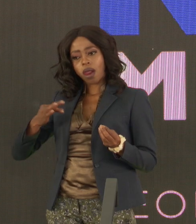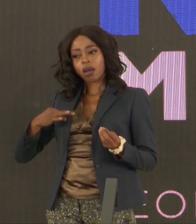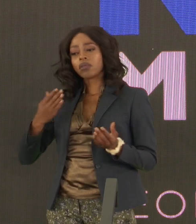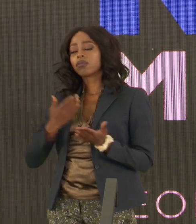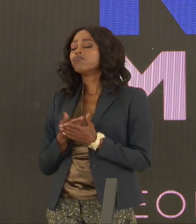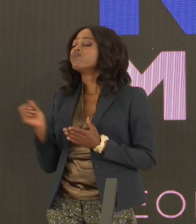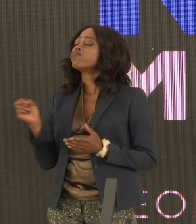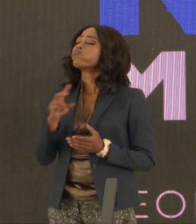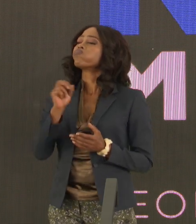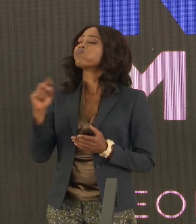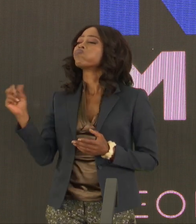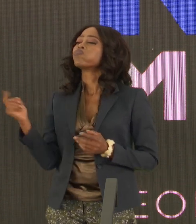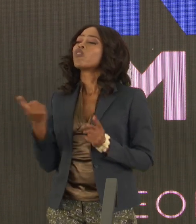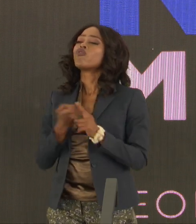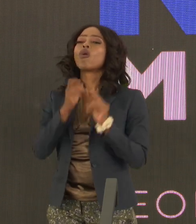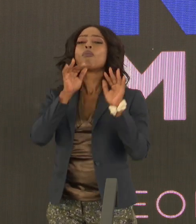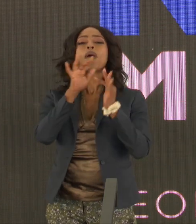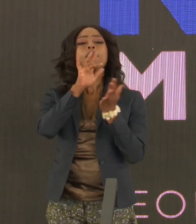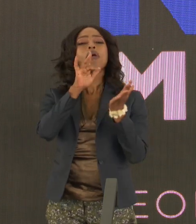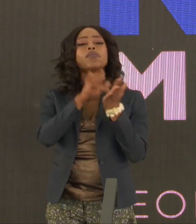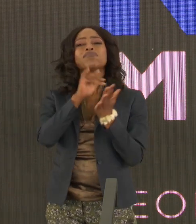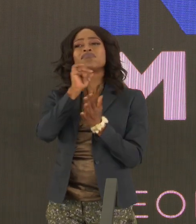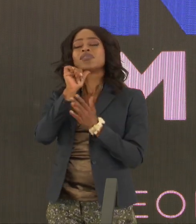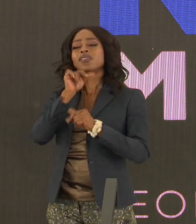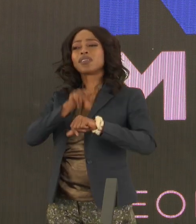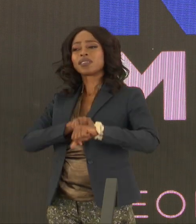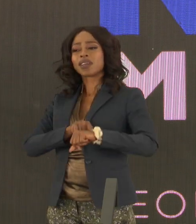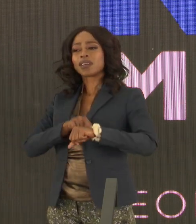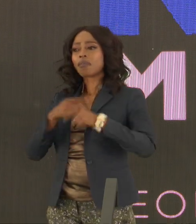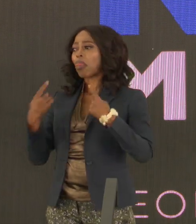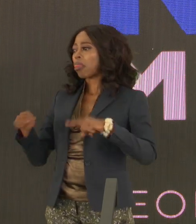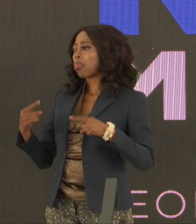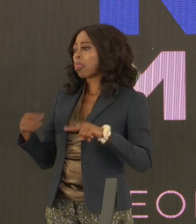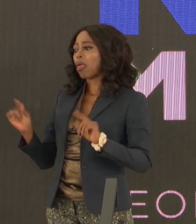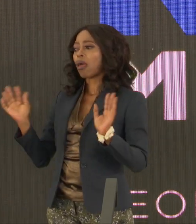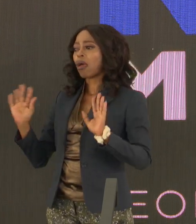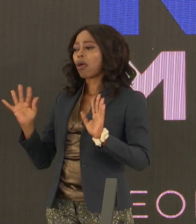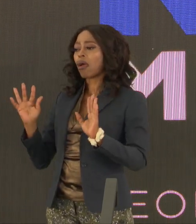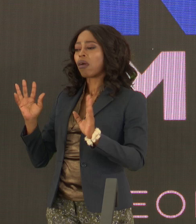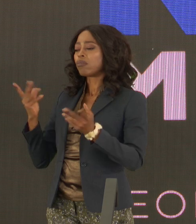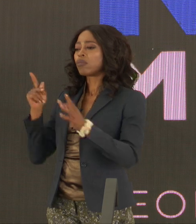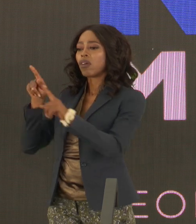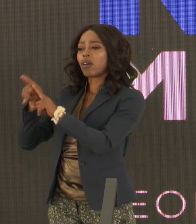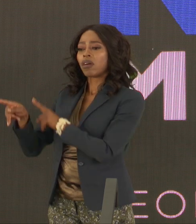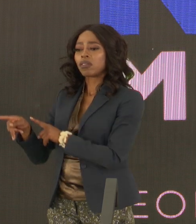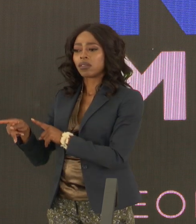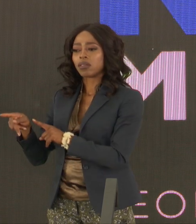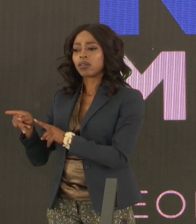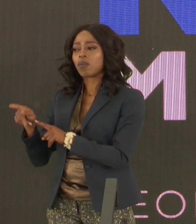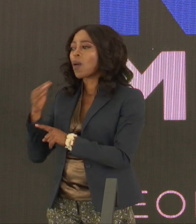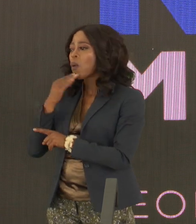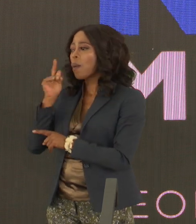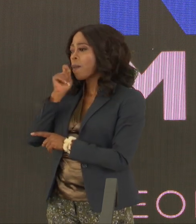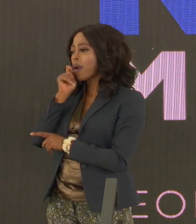walk to and from public centers at all times without becoming victims of violence, especially by men.